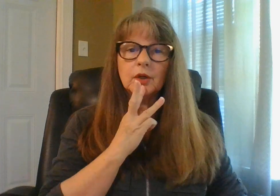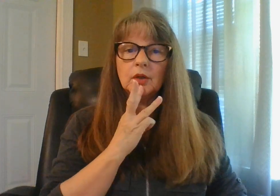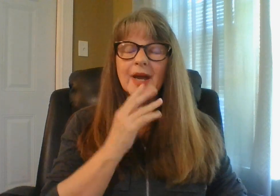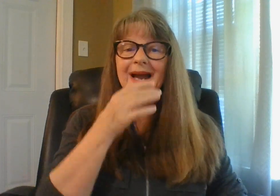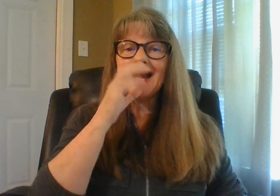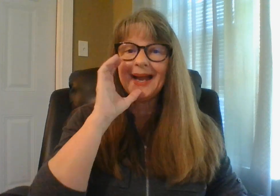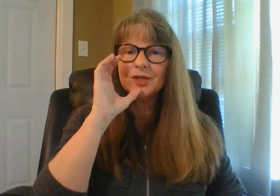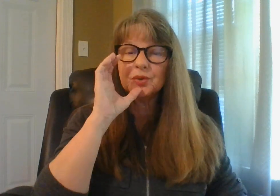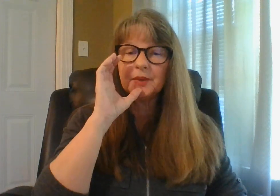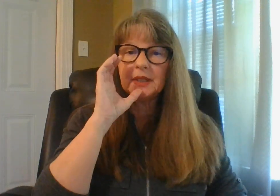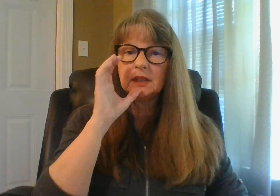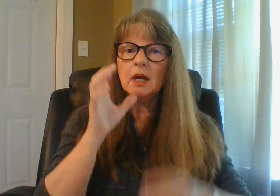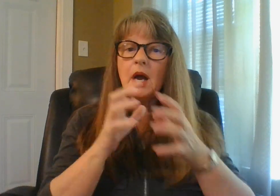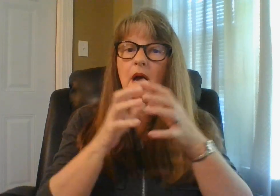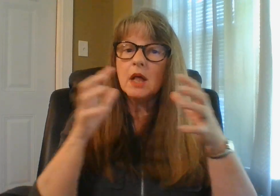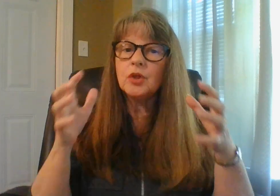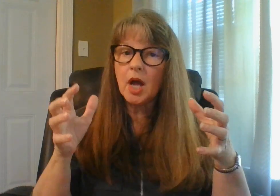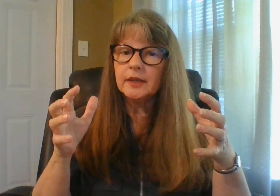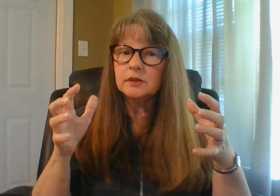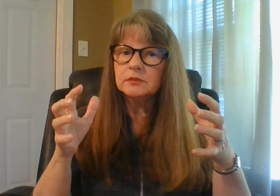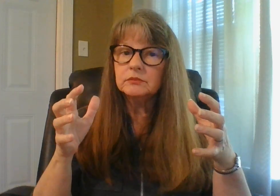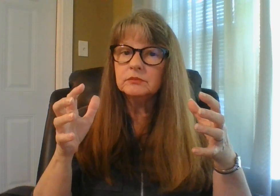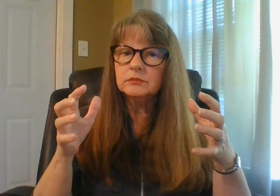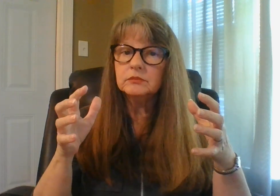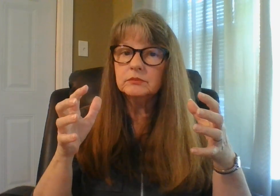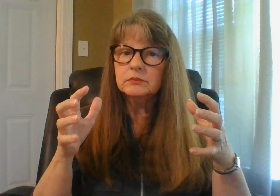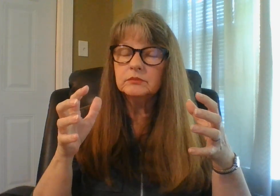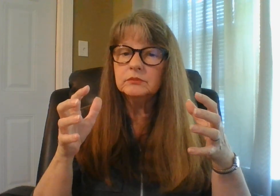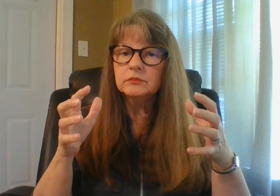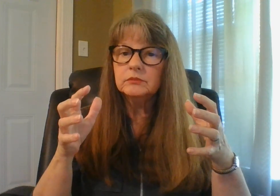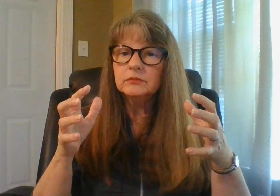water. I drink a lot.